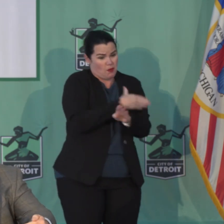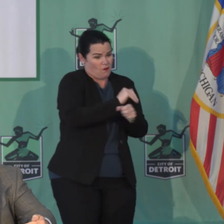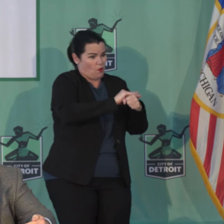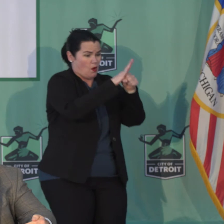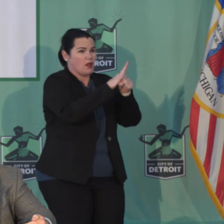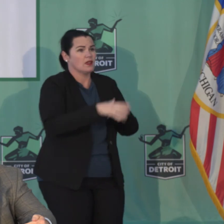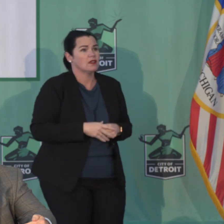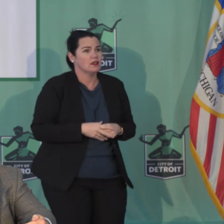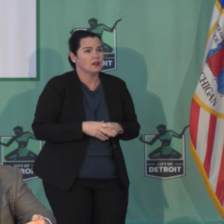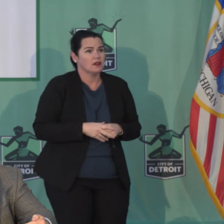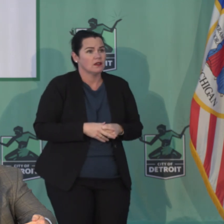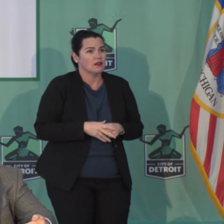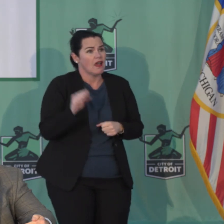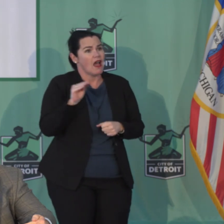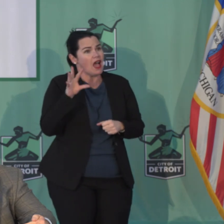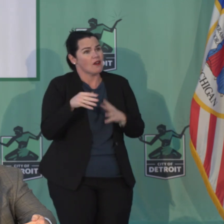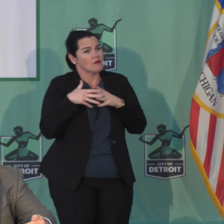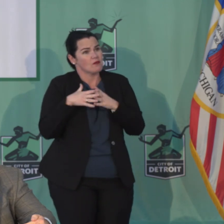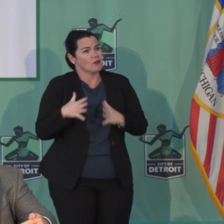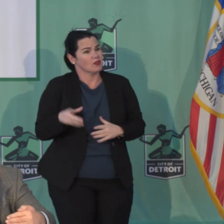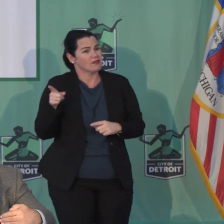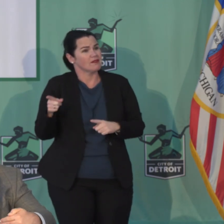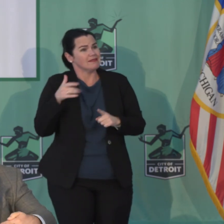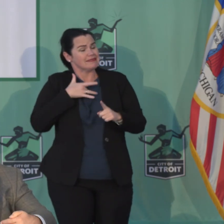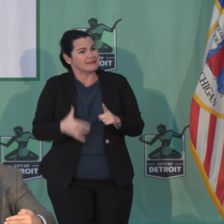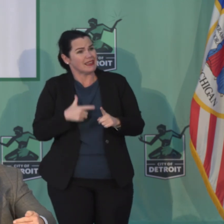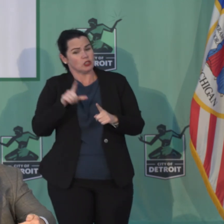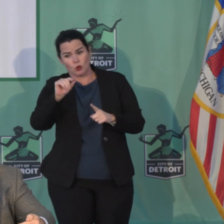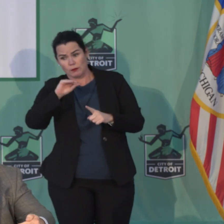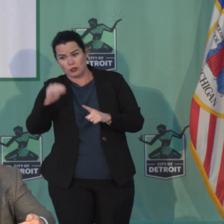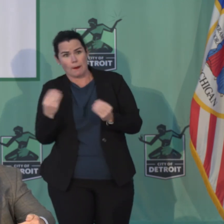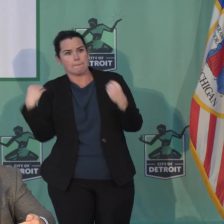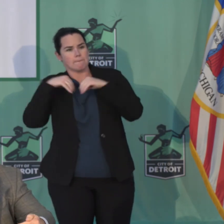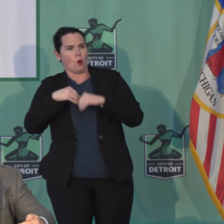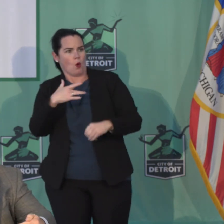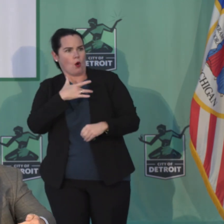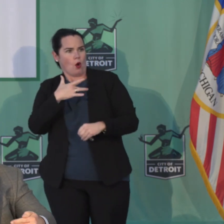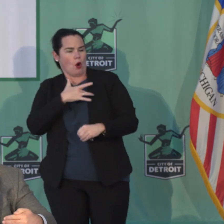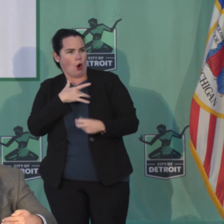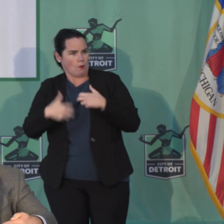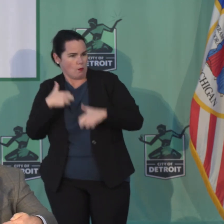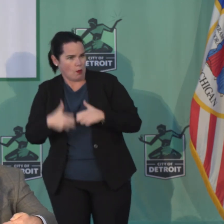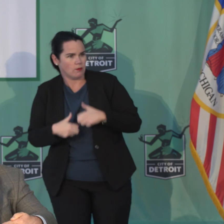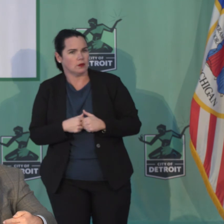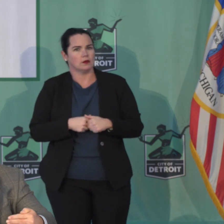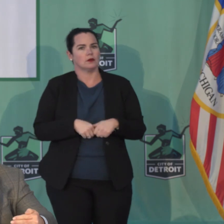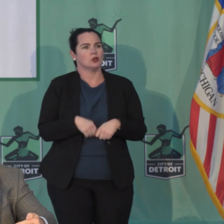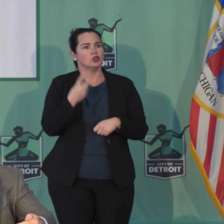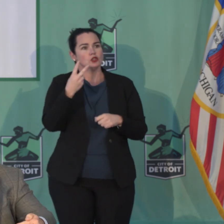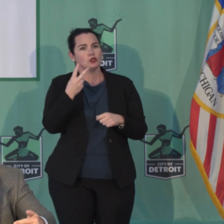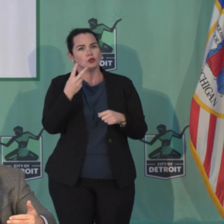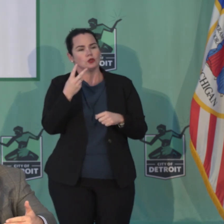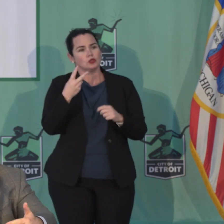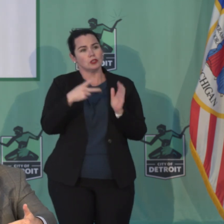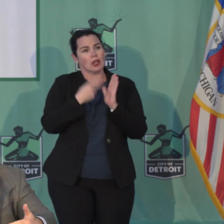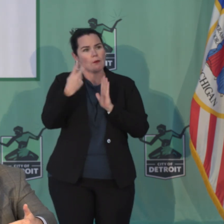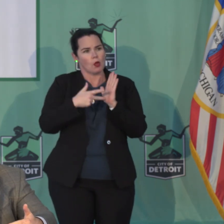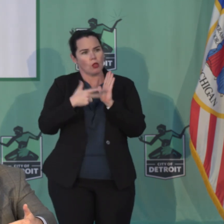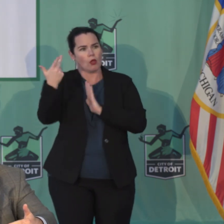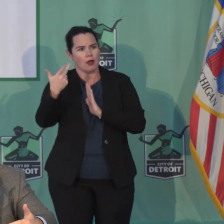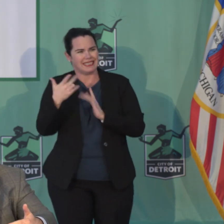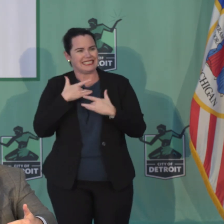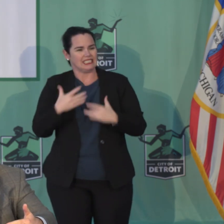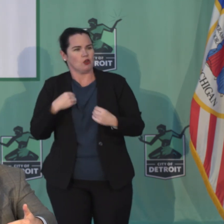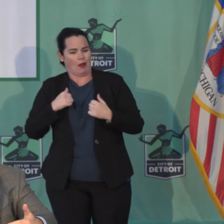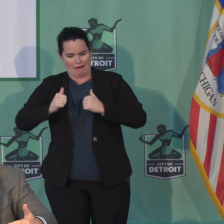20% more likely to have heart disease, 2 or 3 times more likely to have asthma and kidney disease.